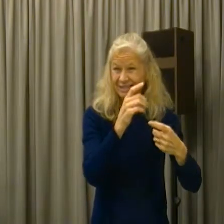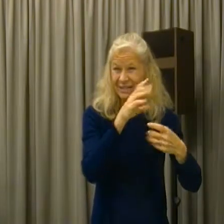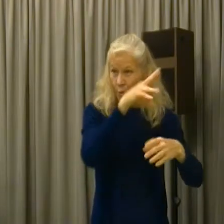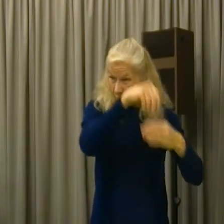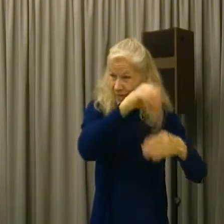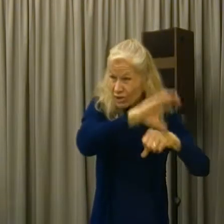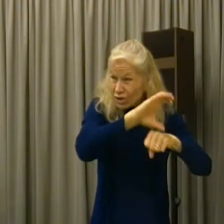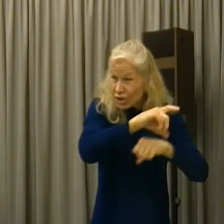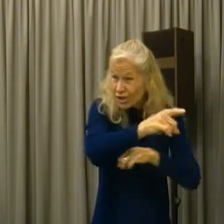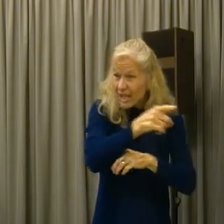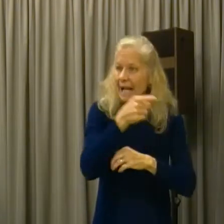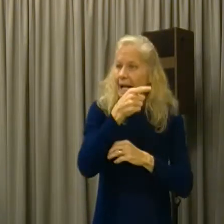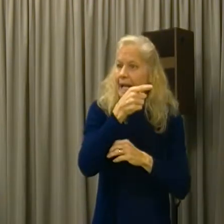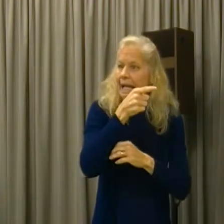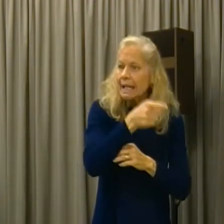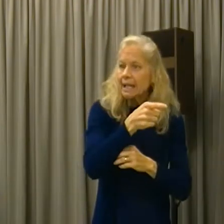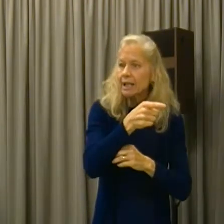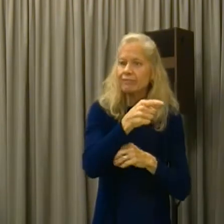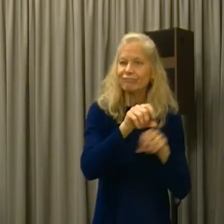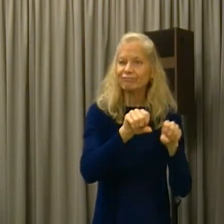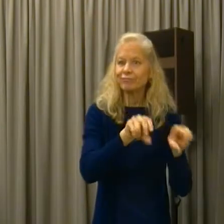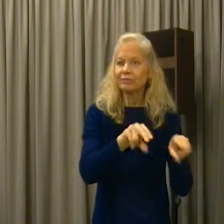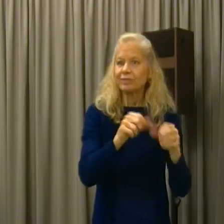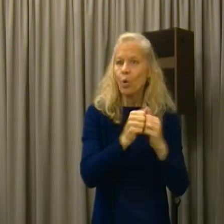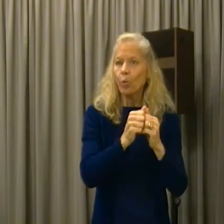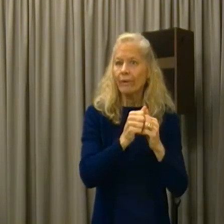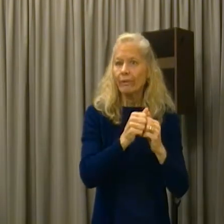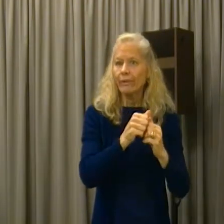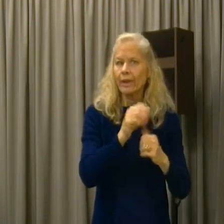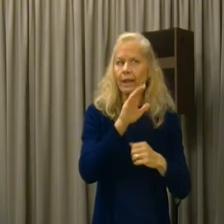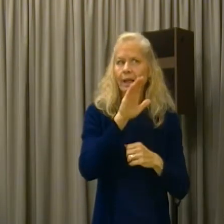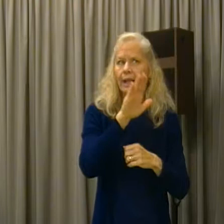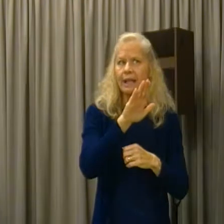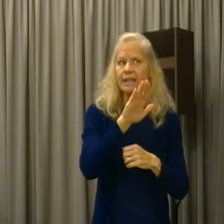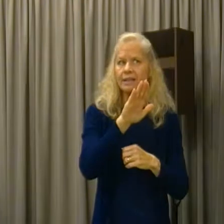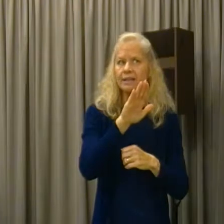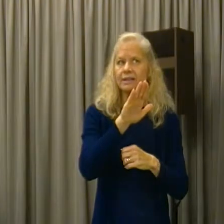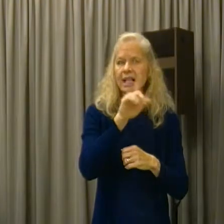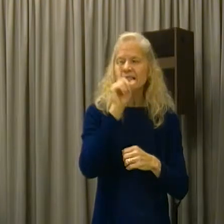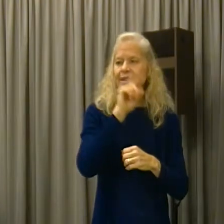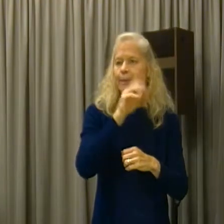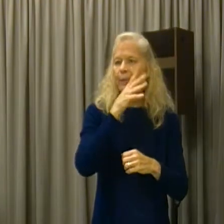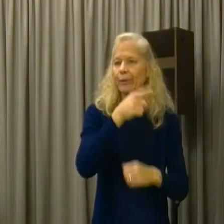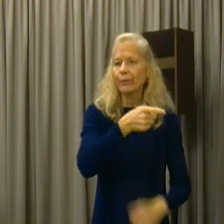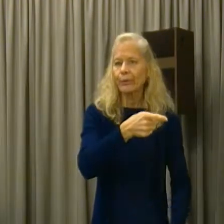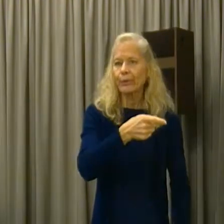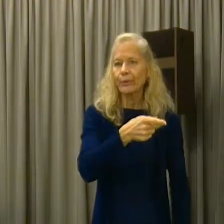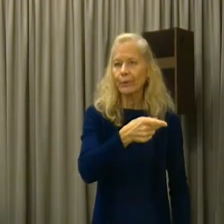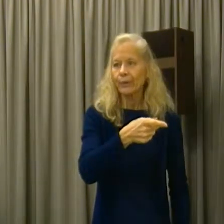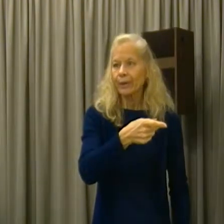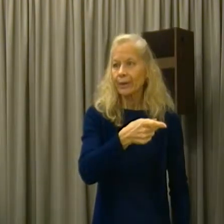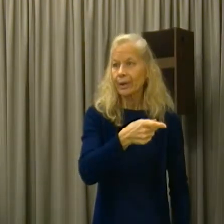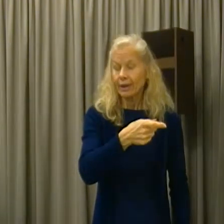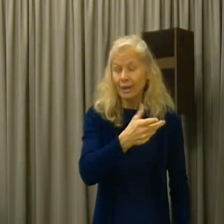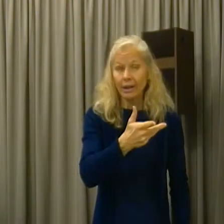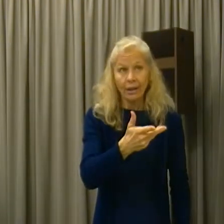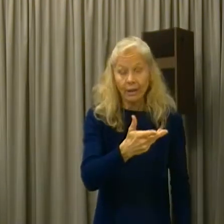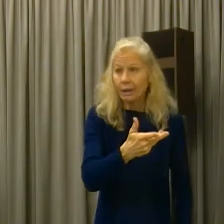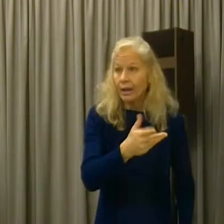You know, why do we reserve the glory? You know, it seems they got that corrected. They're having some wrong thinking